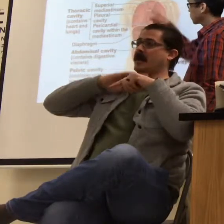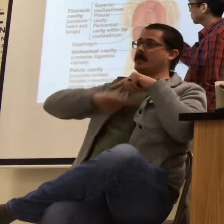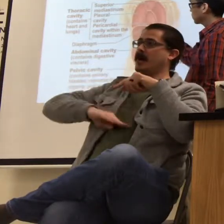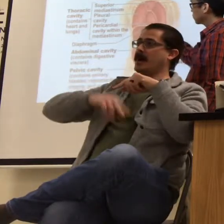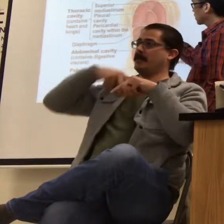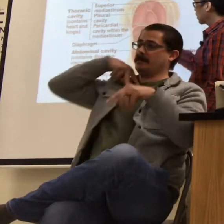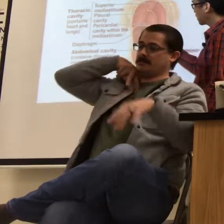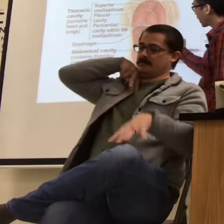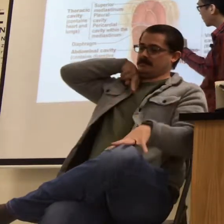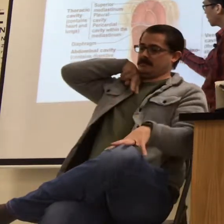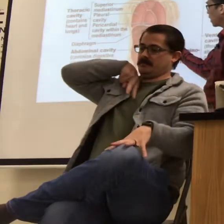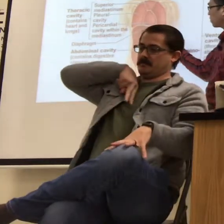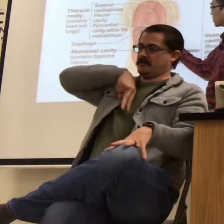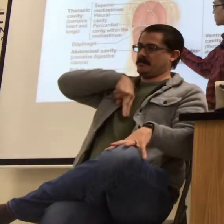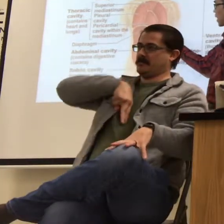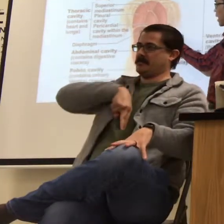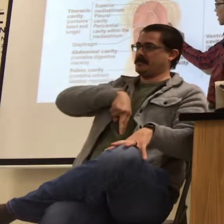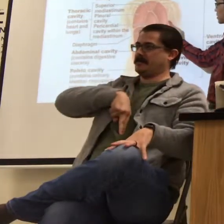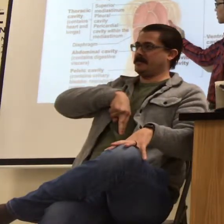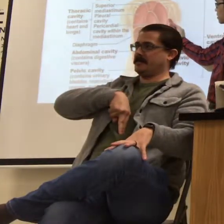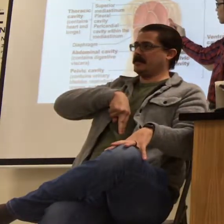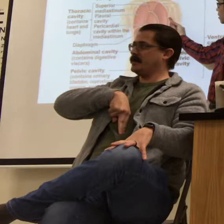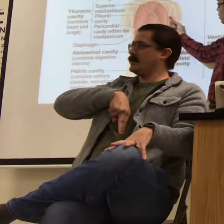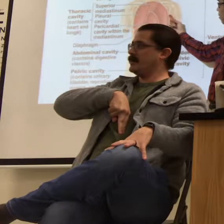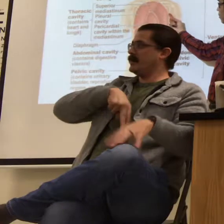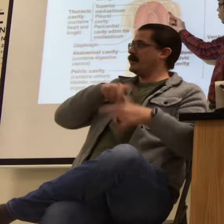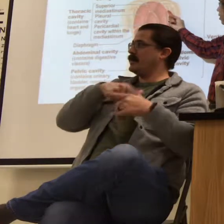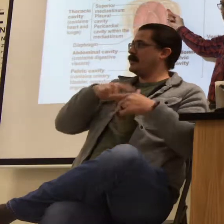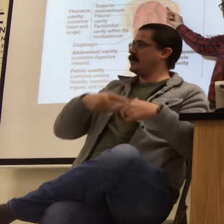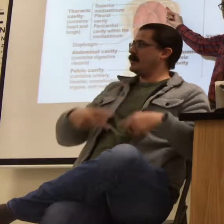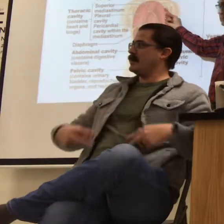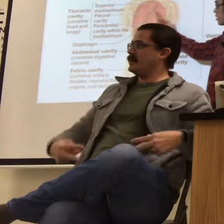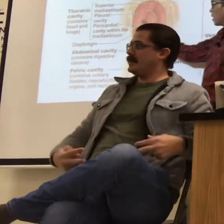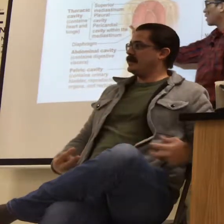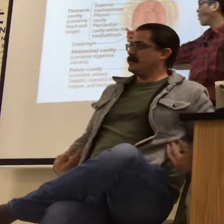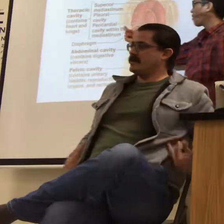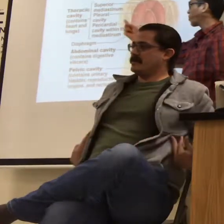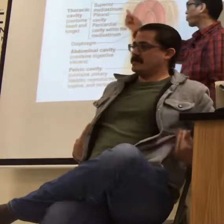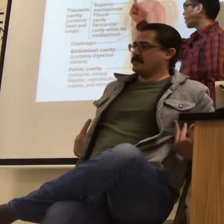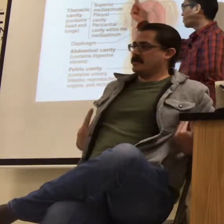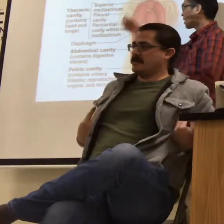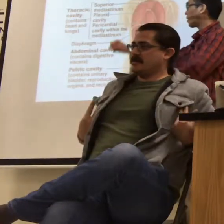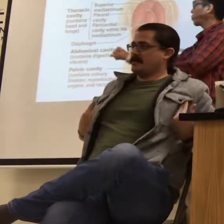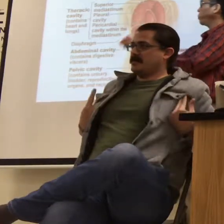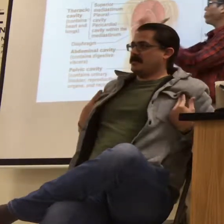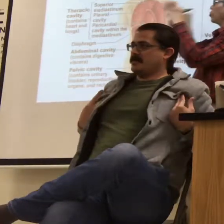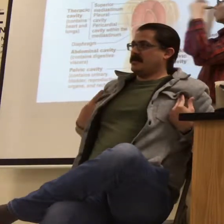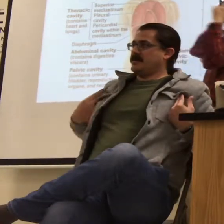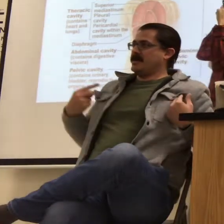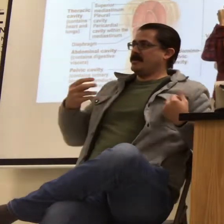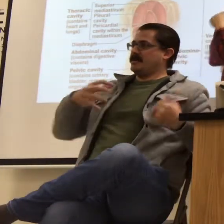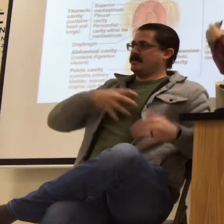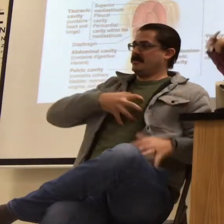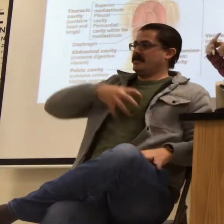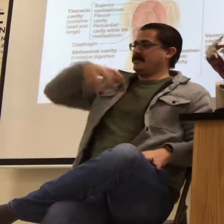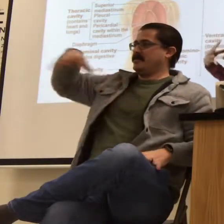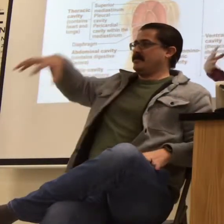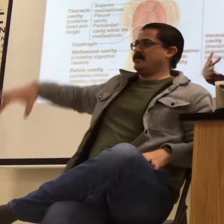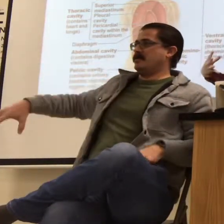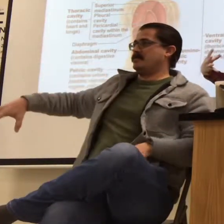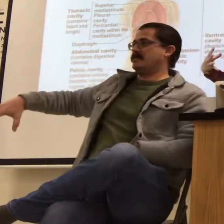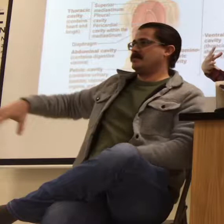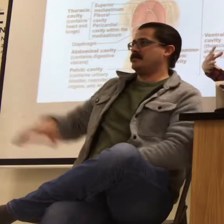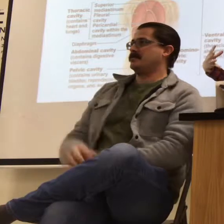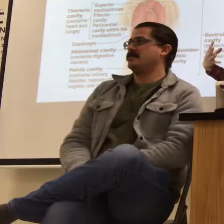the sternum, and then I cut up the sides along the ribs, and along the ribs, and I remove the anterior